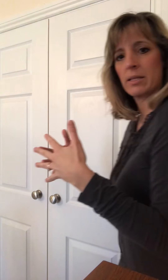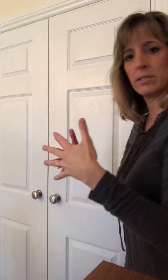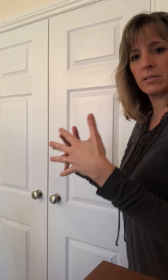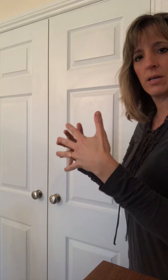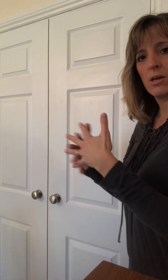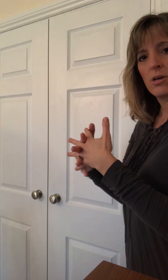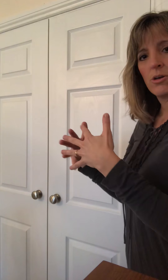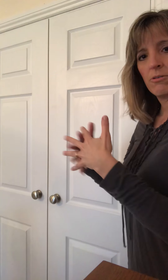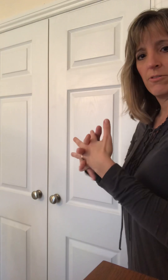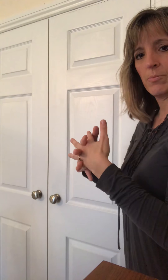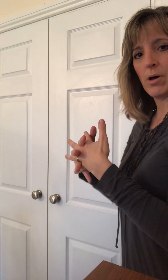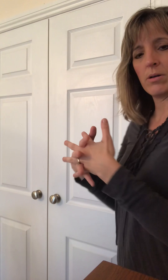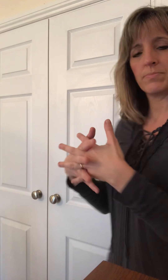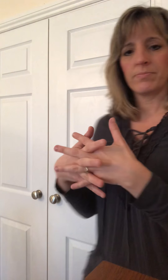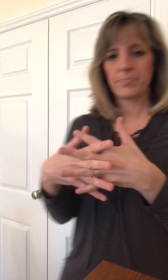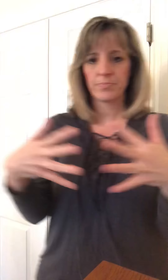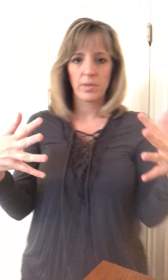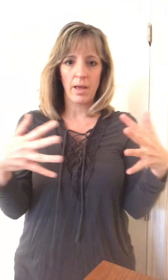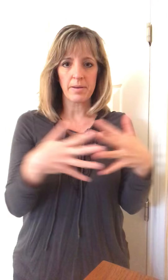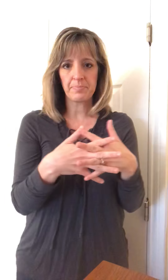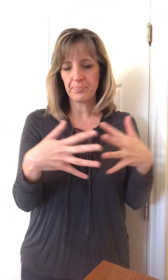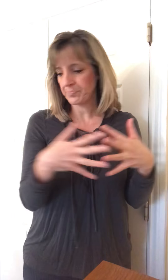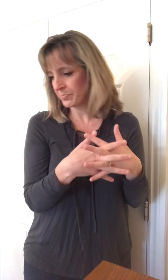this, football. Okay.